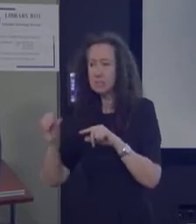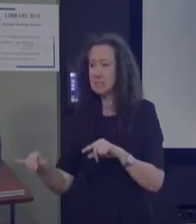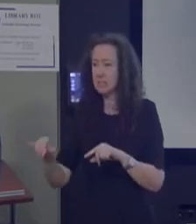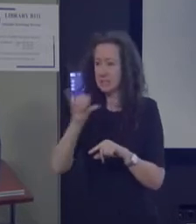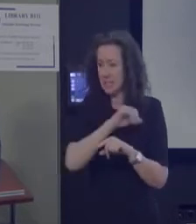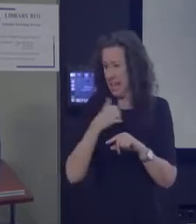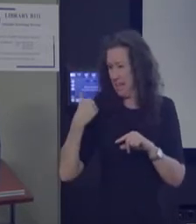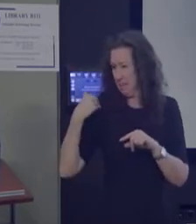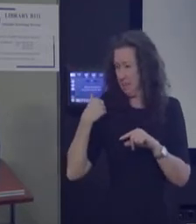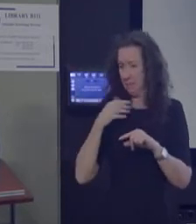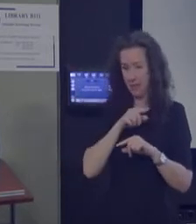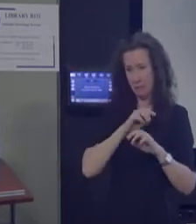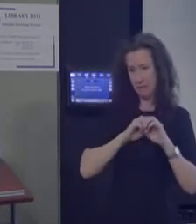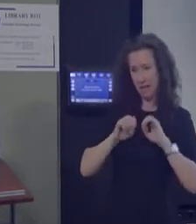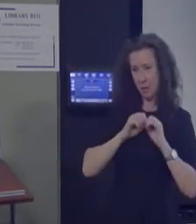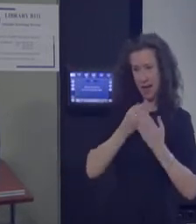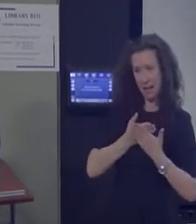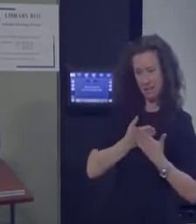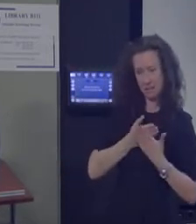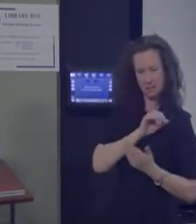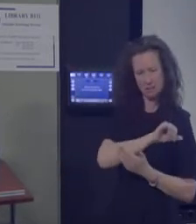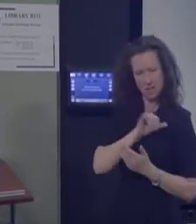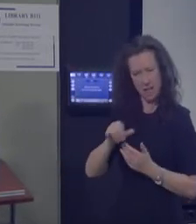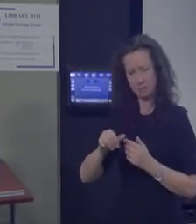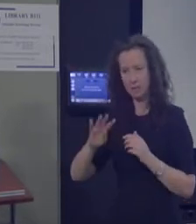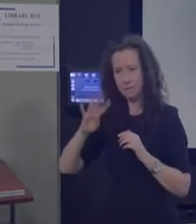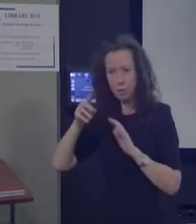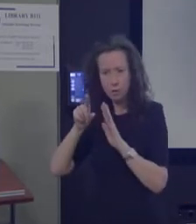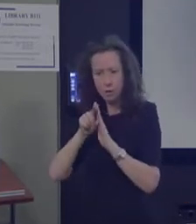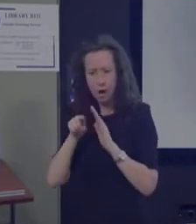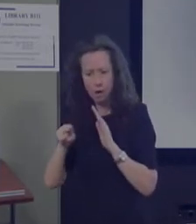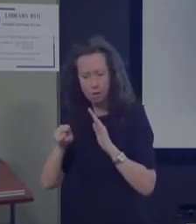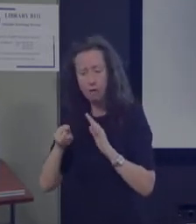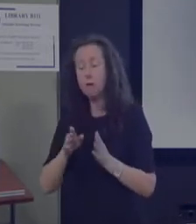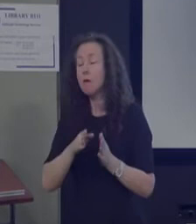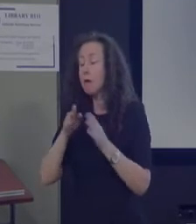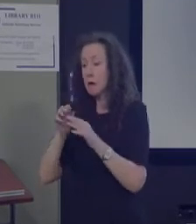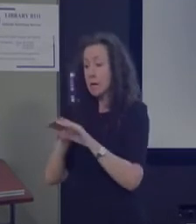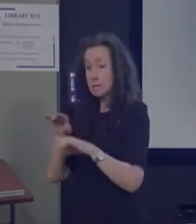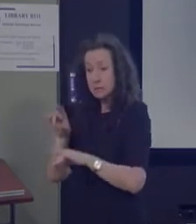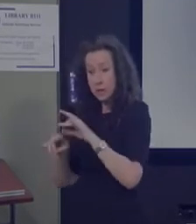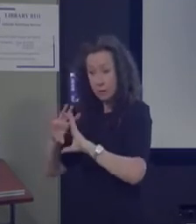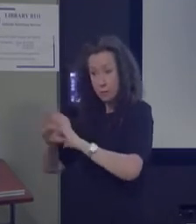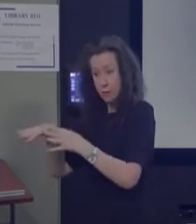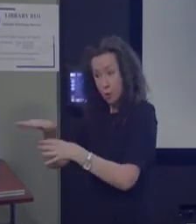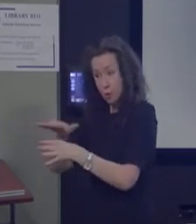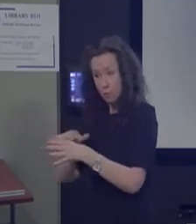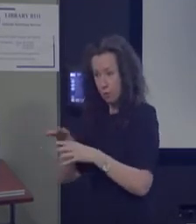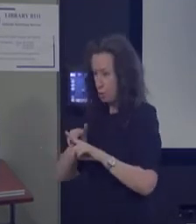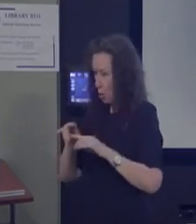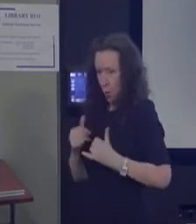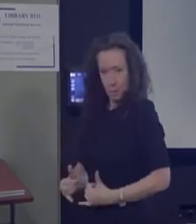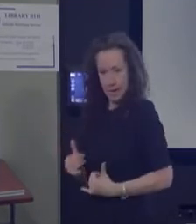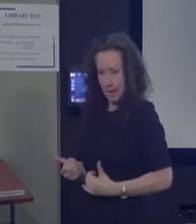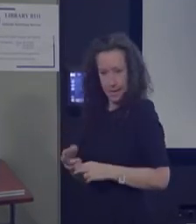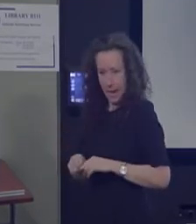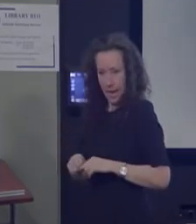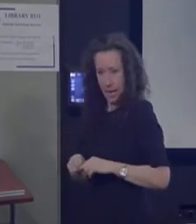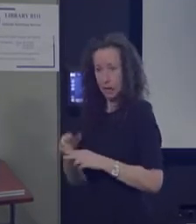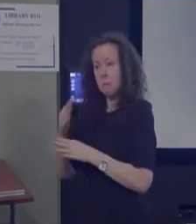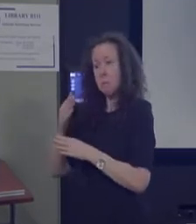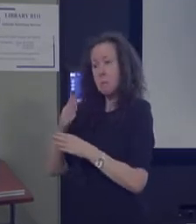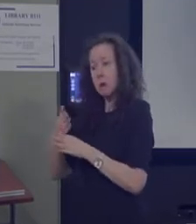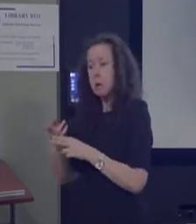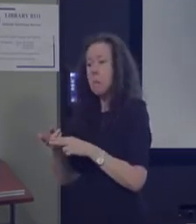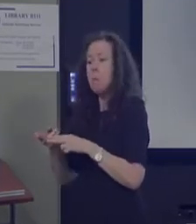evidence evaluation. The discovery children, no immediate gains, some improvement, but very poor performance